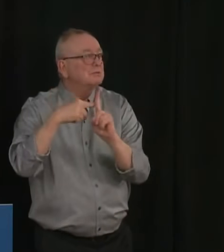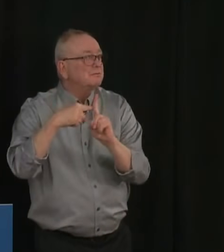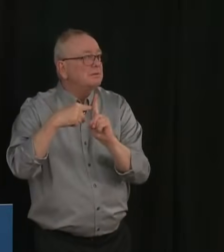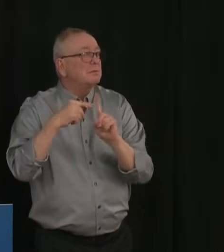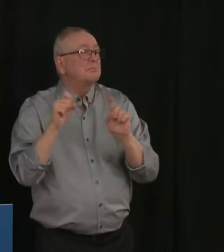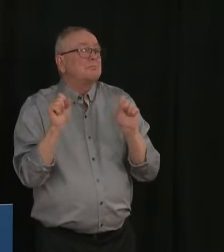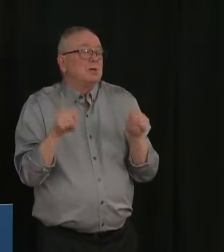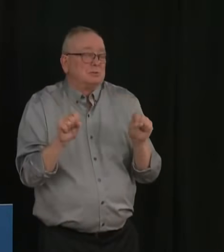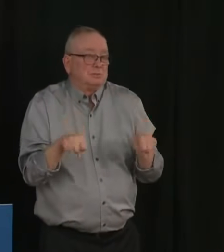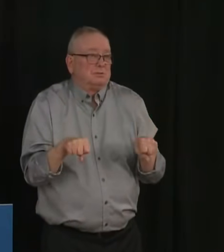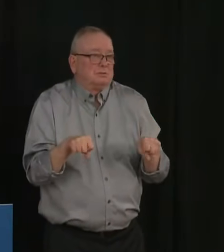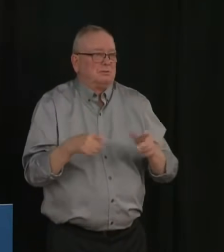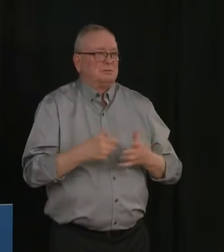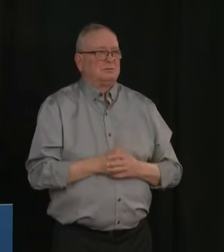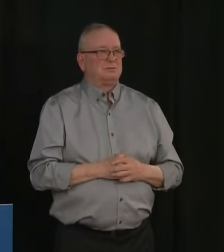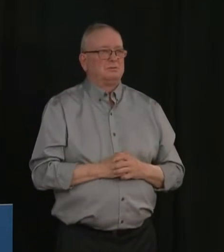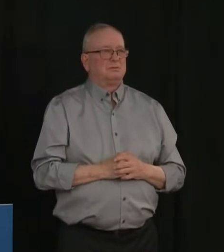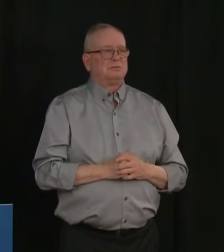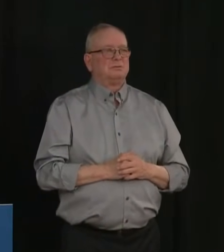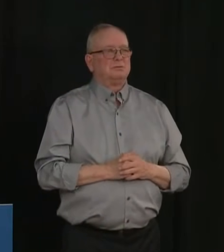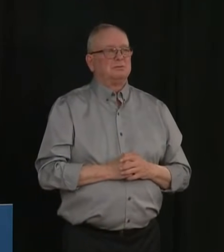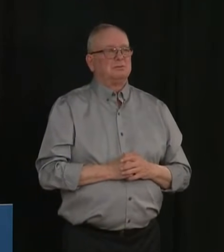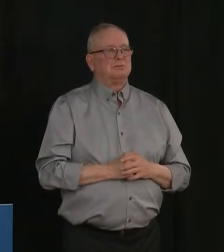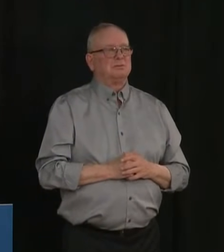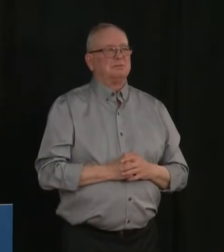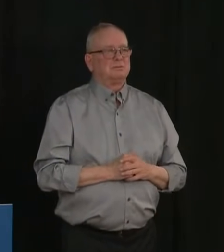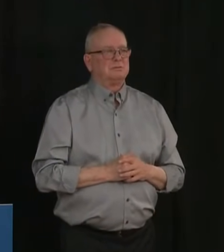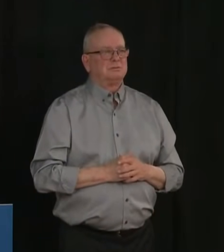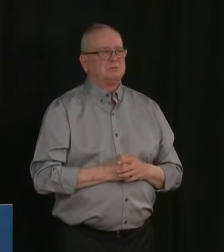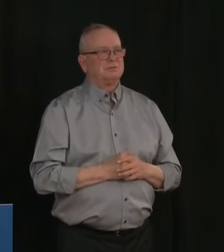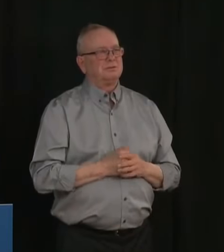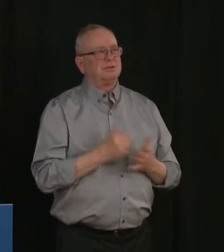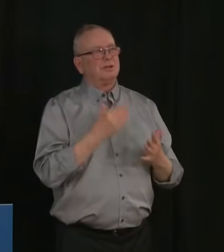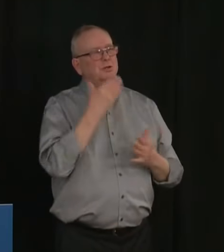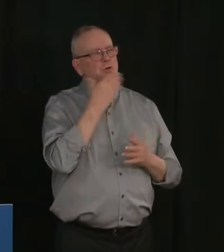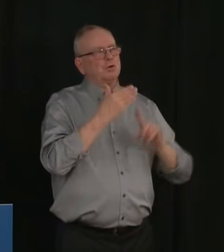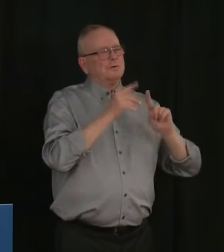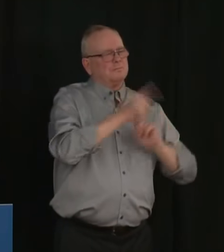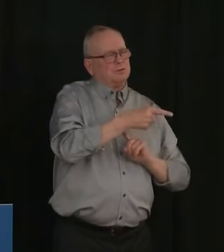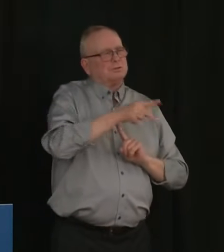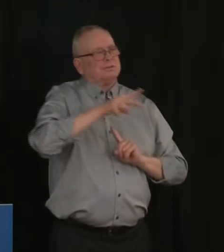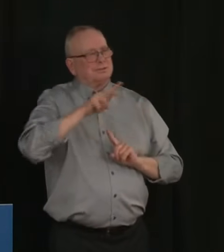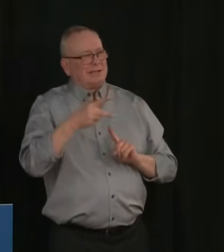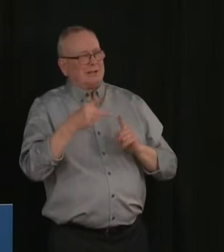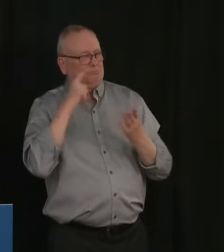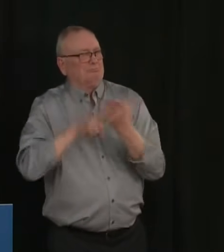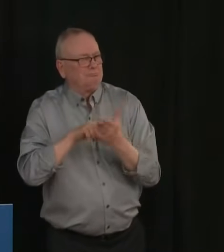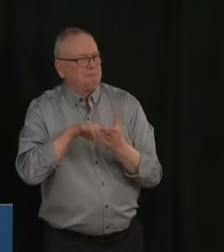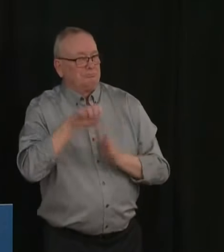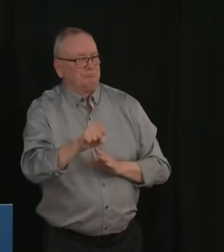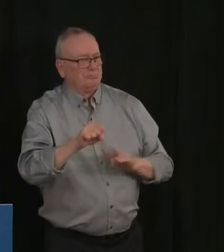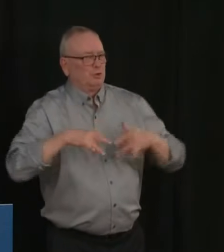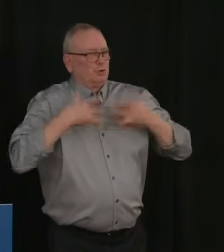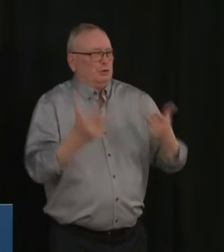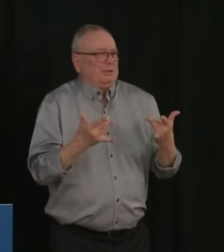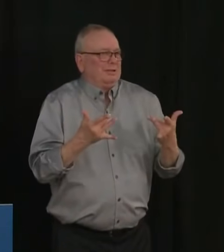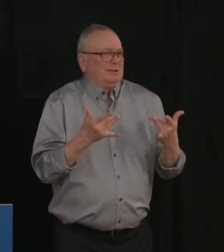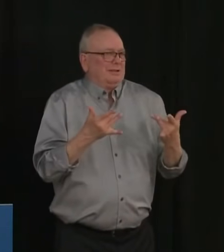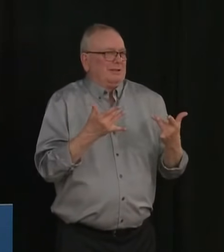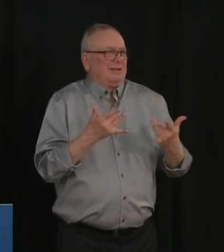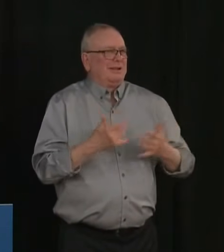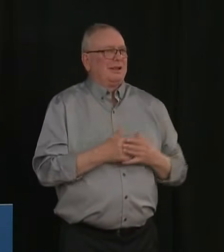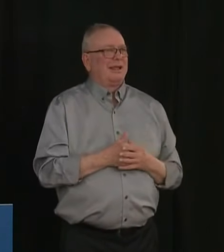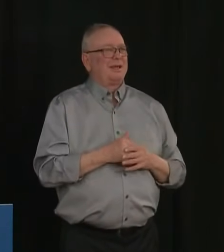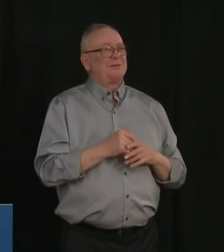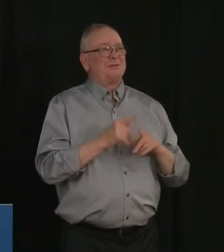of people on those second tests that we wouldn't otherwise have picked up. So the reason it's important is that somebody's in their 14-day quarantine period. If they